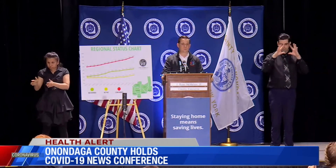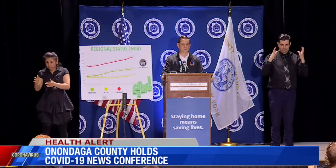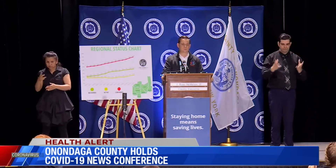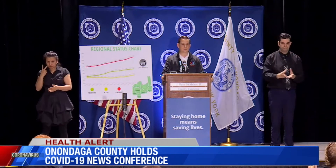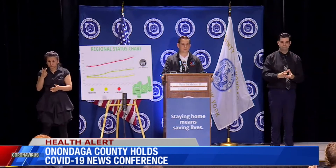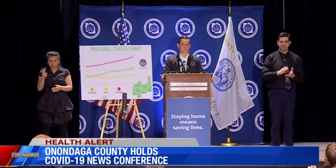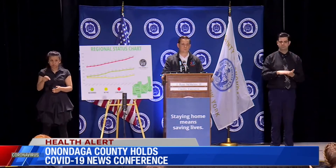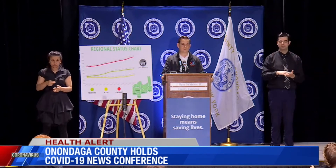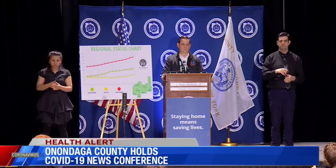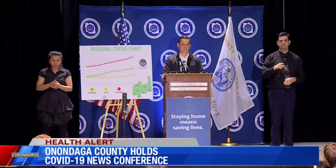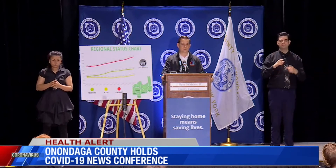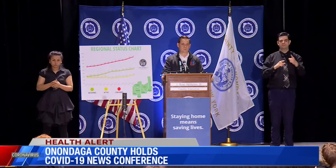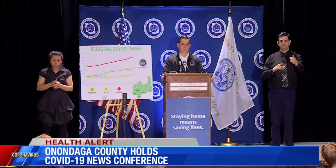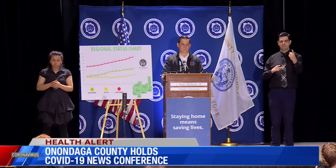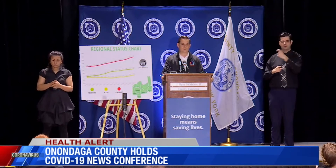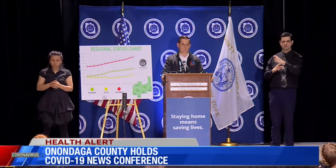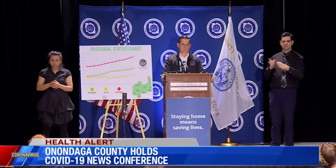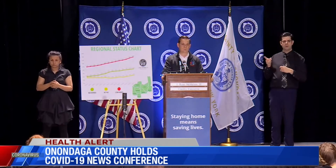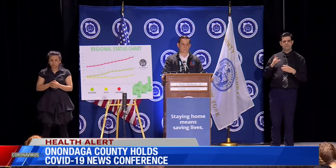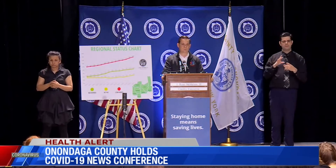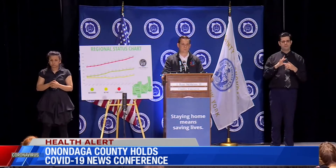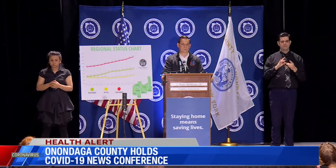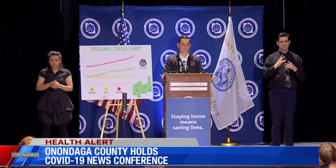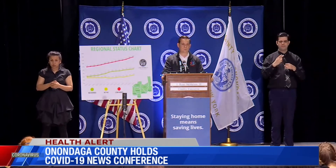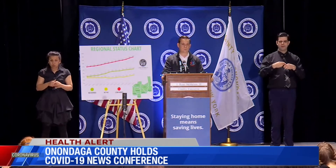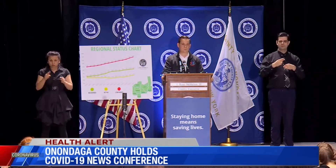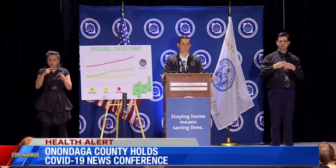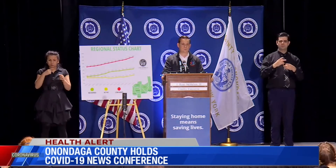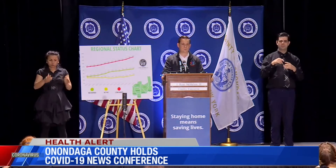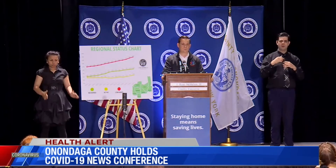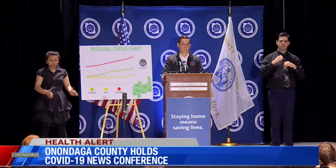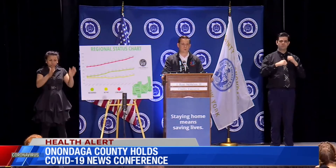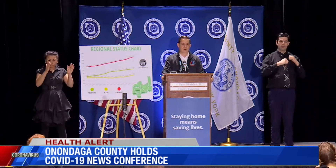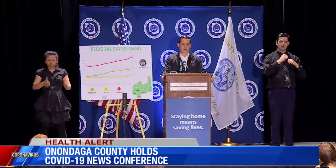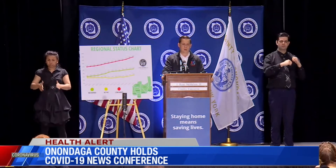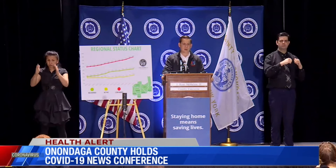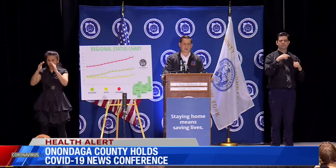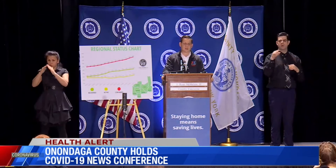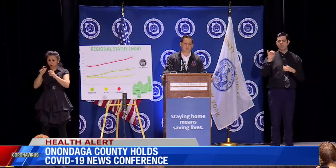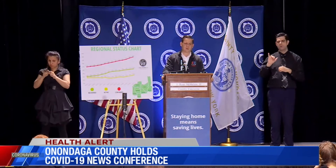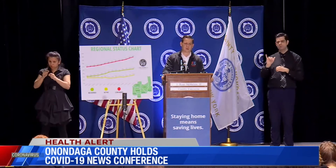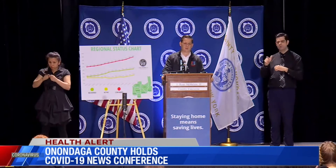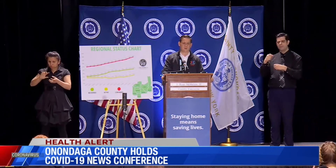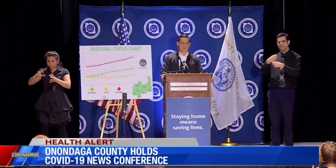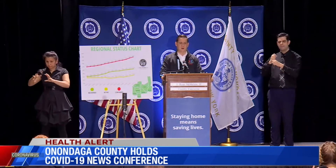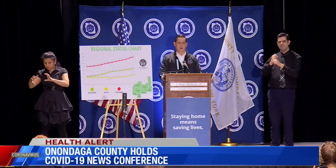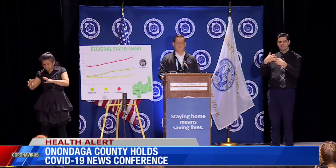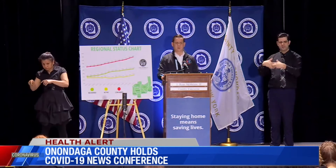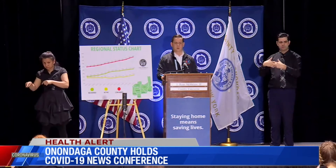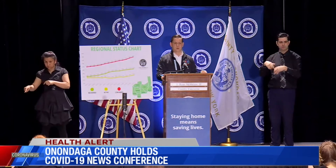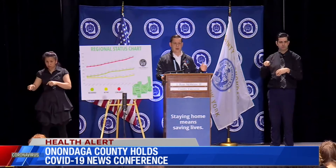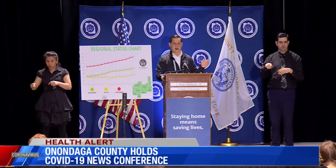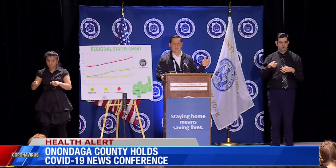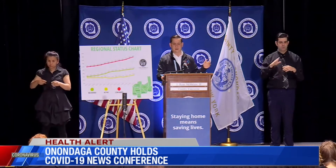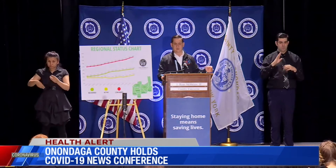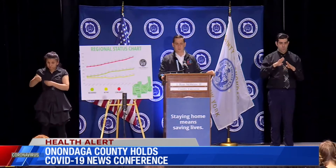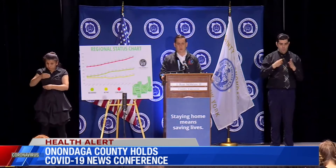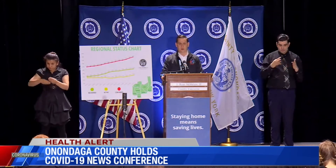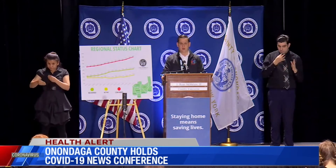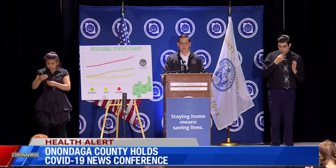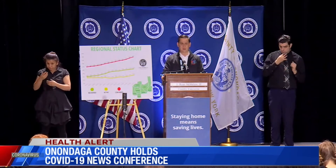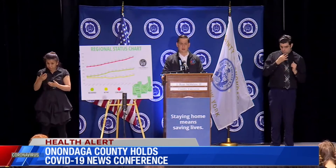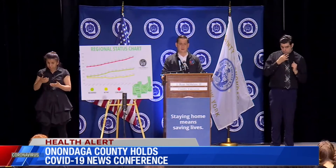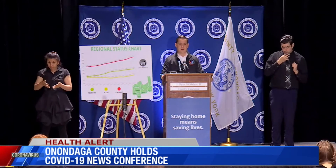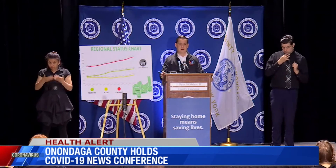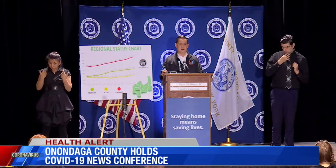as being the two that can reopen. Is that sort of across the board, you believe in? Yeah, I think the governor's very comfortable with that. I think